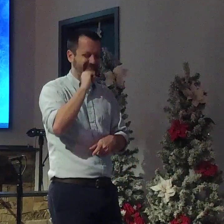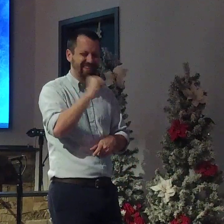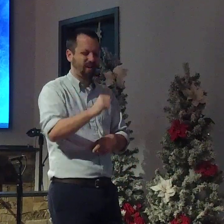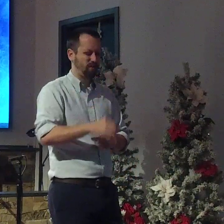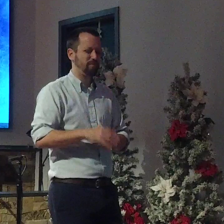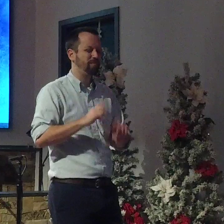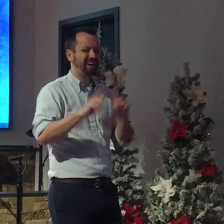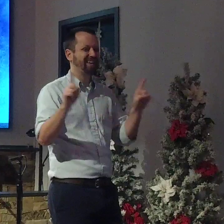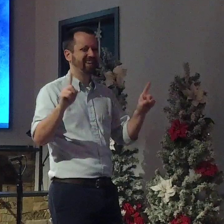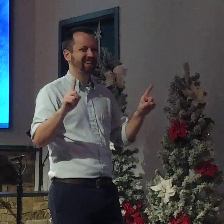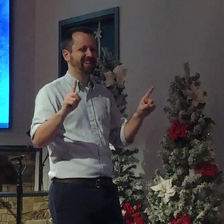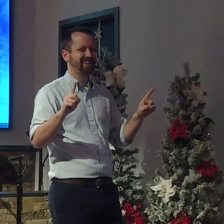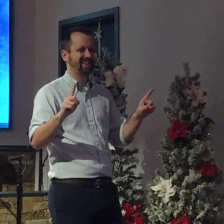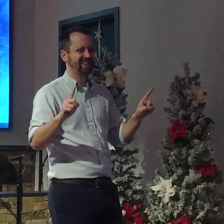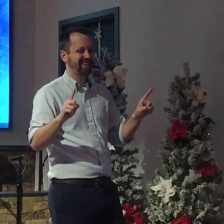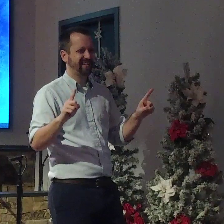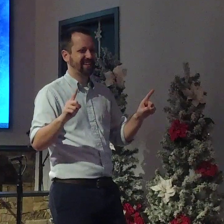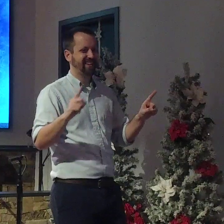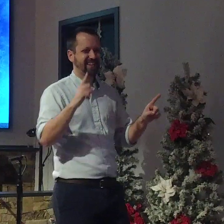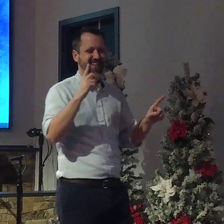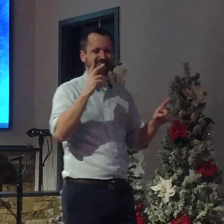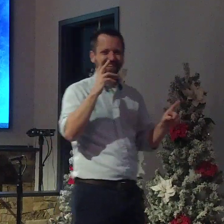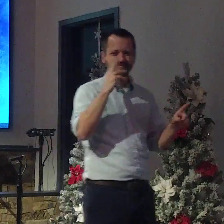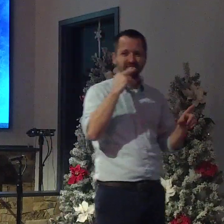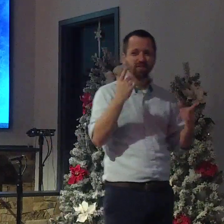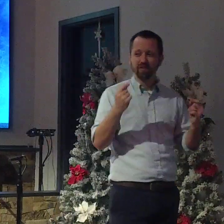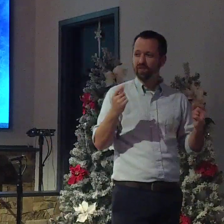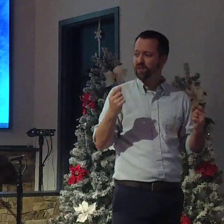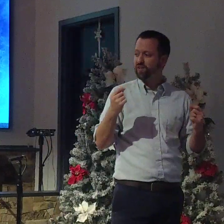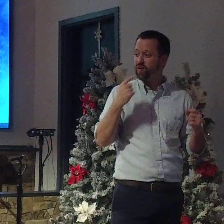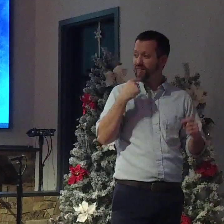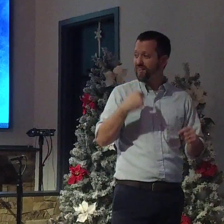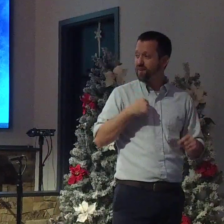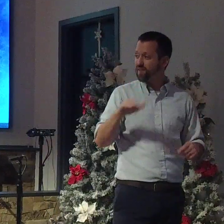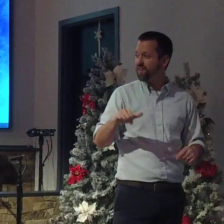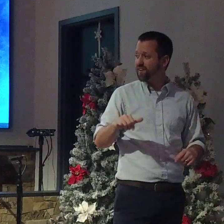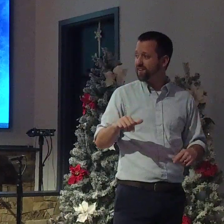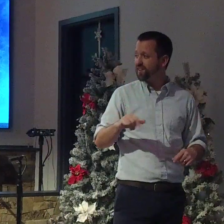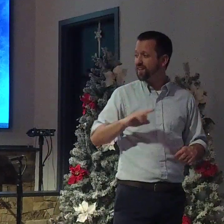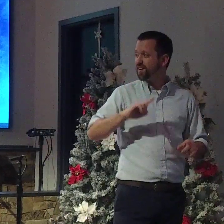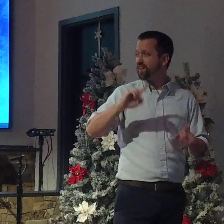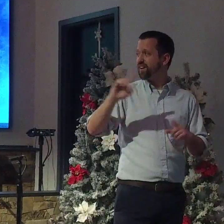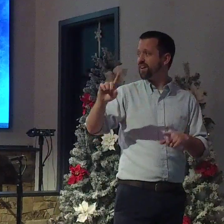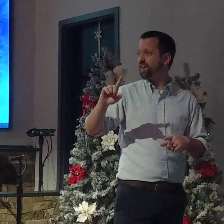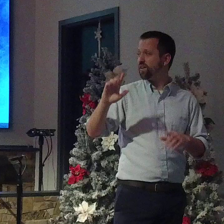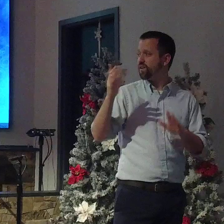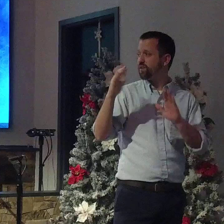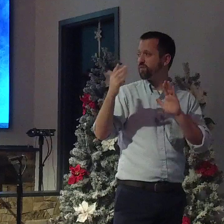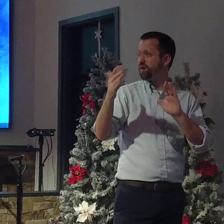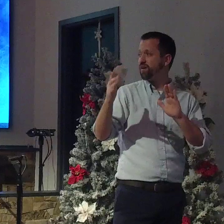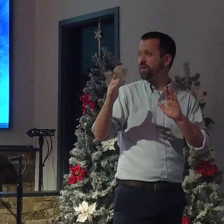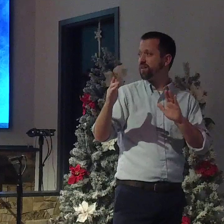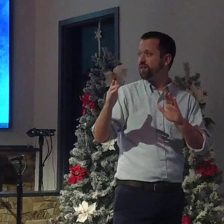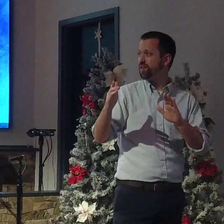Kathy, she's here on the front row, and sometimes, you know, Kathy looks at me and she gives me the eye.